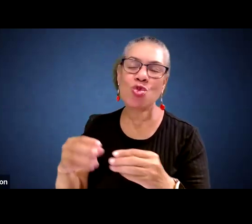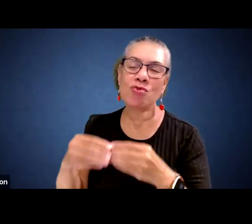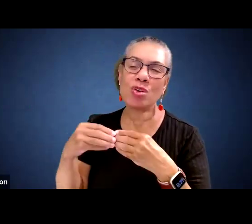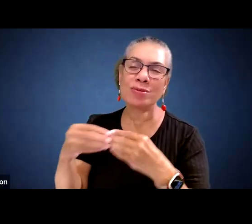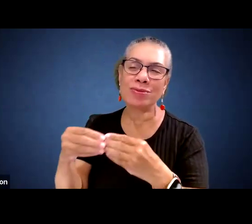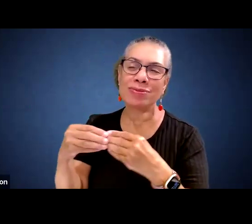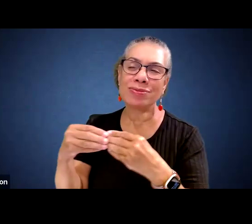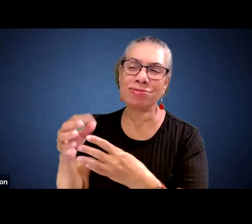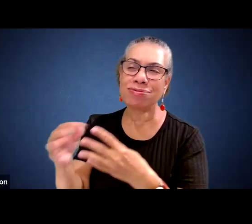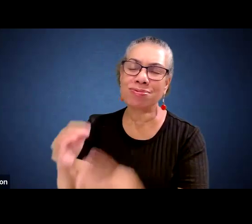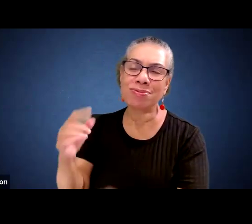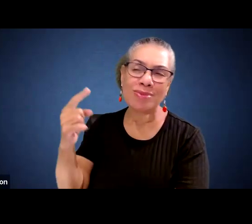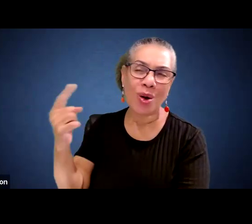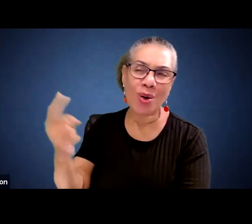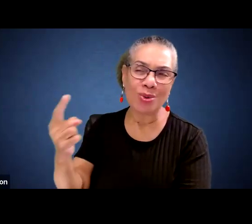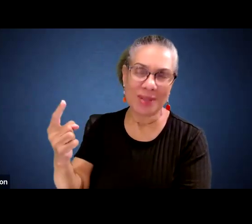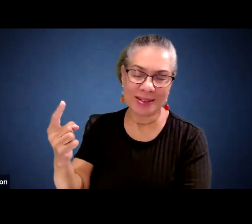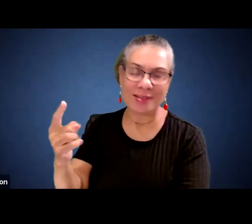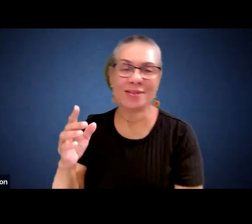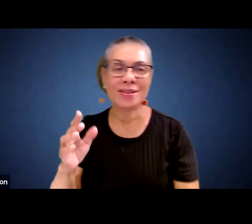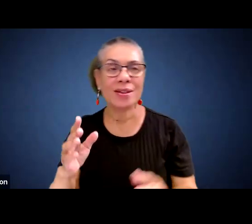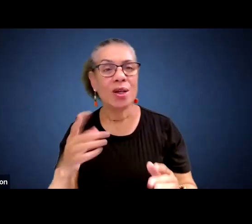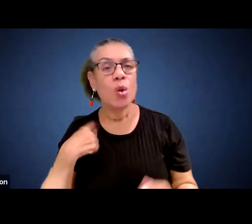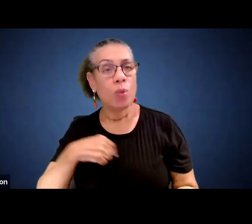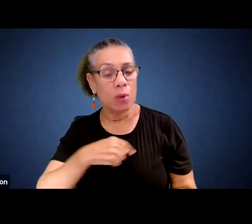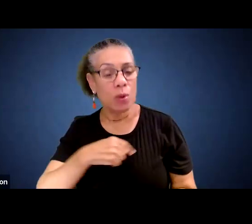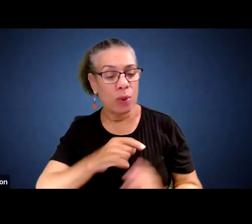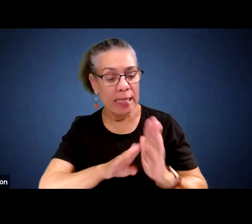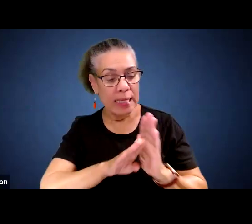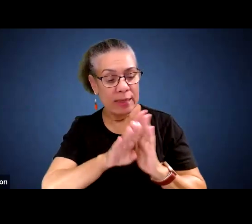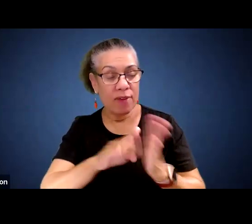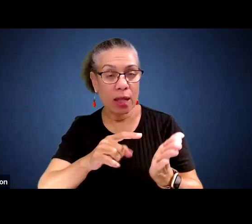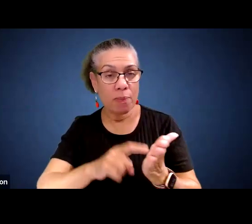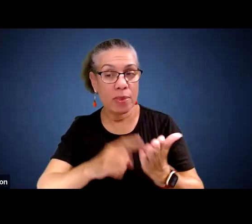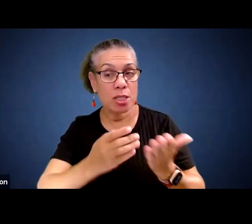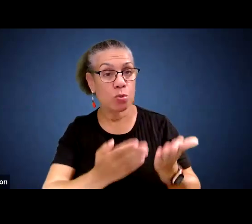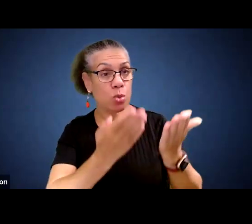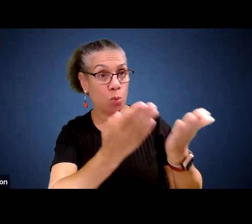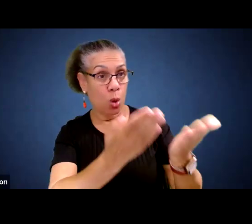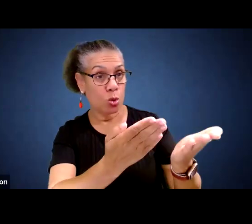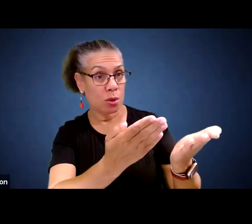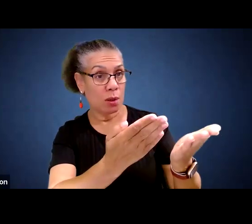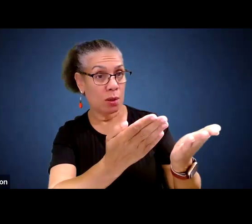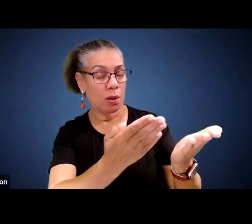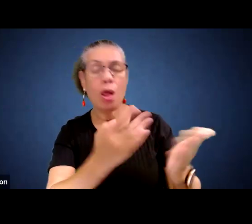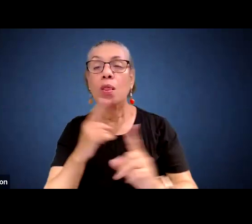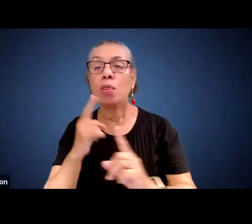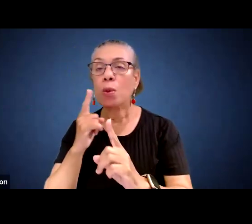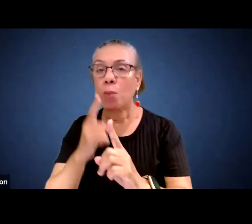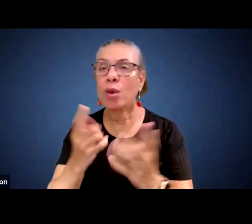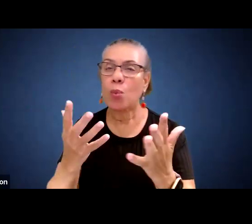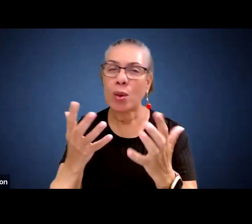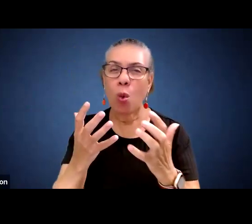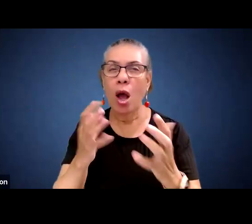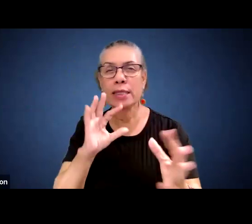think when we developed the proposal, the idea was to get to at least